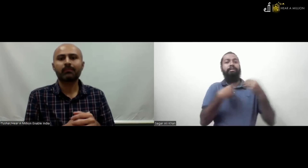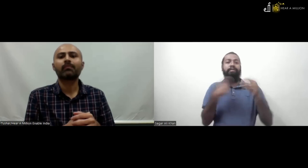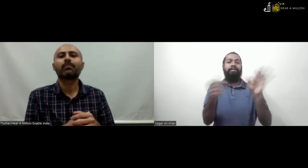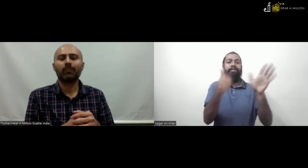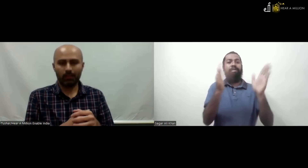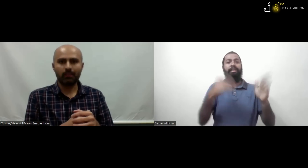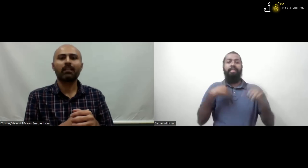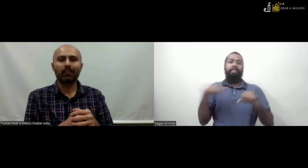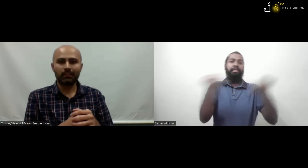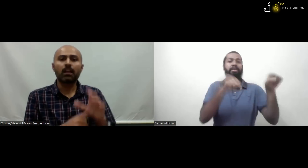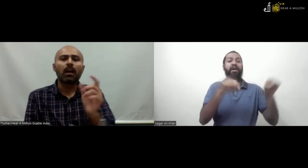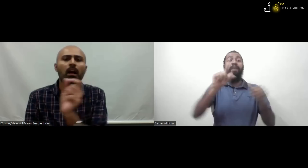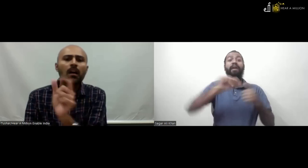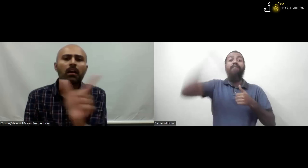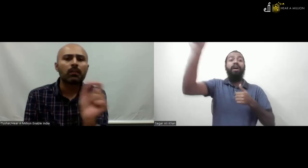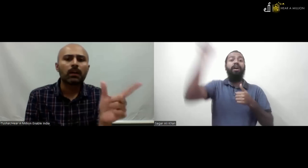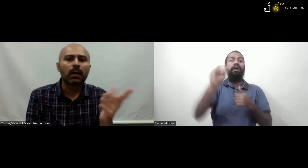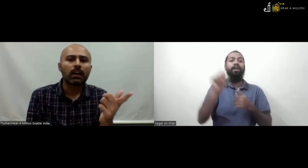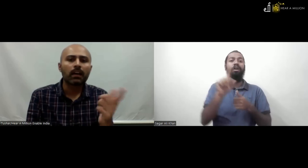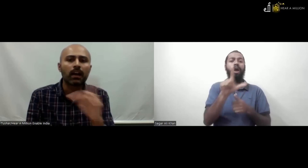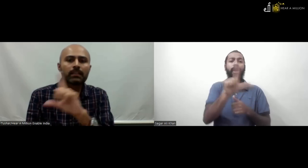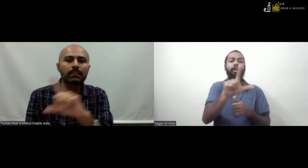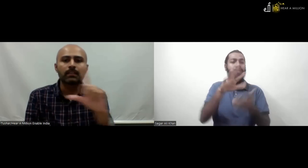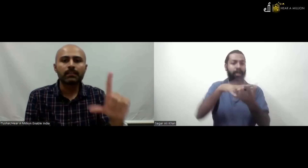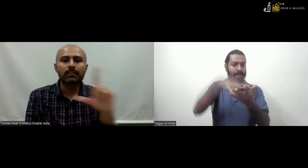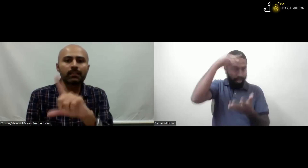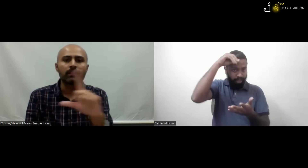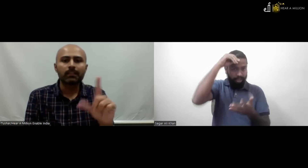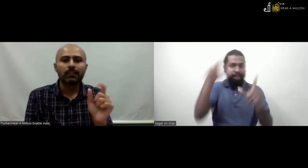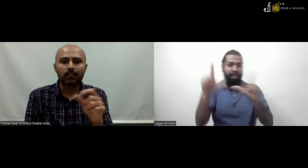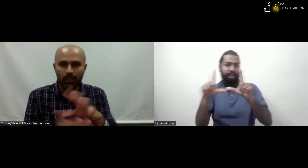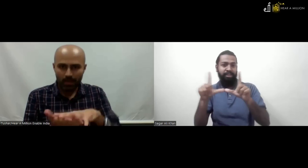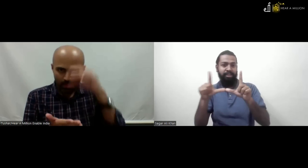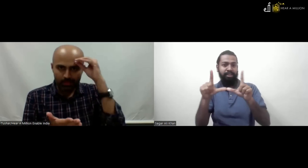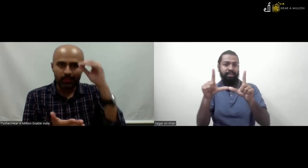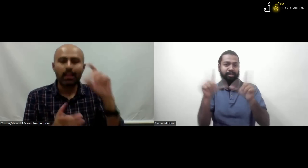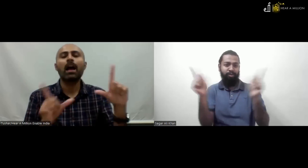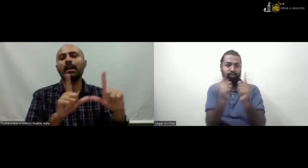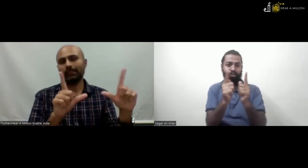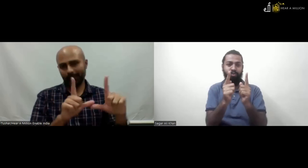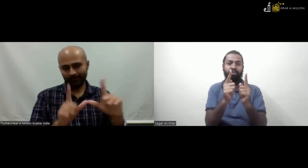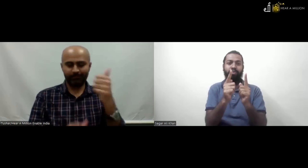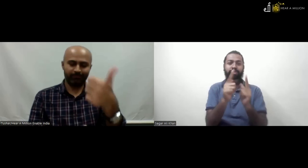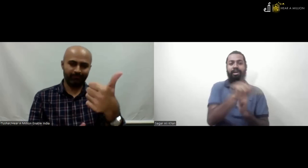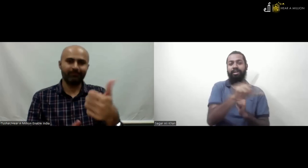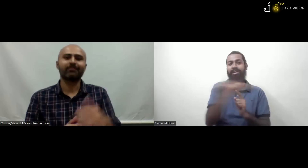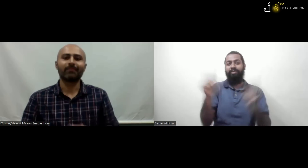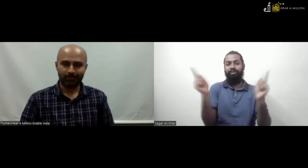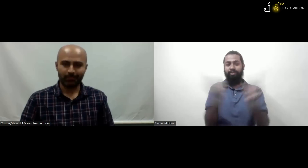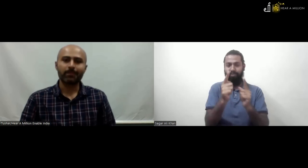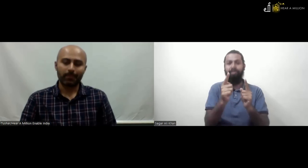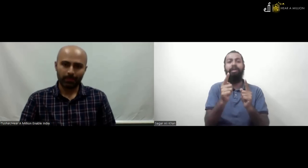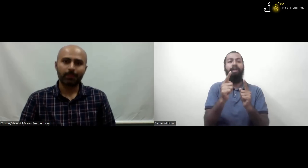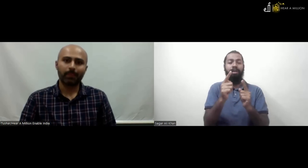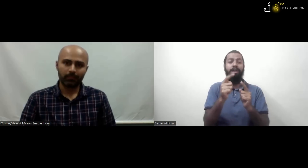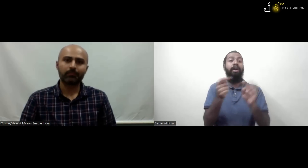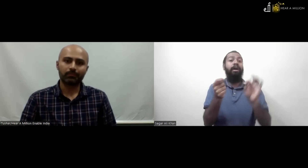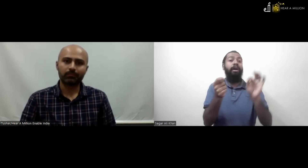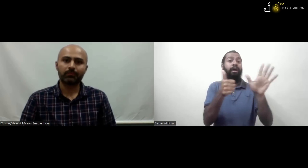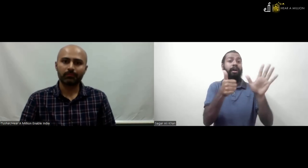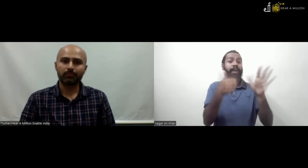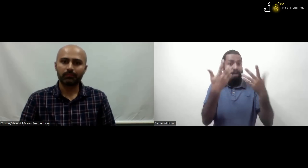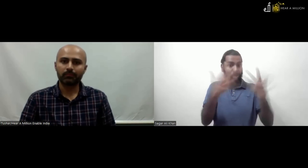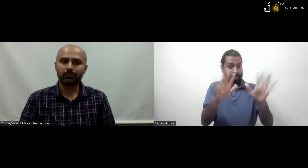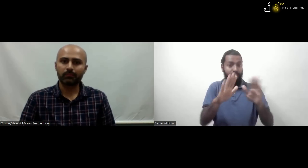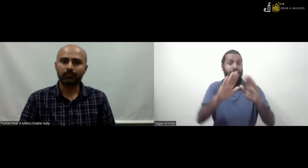time do you get the driving license. So with the learning license, there's a correct, the learning license, the short form is